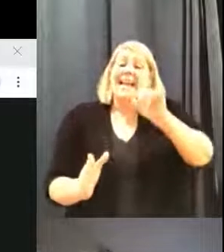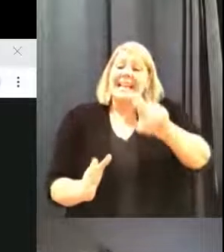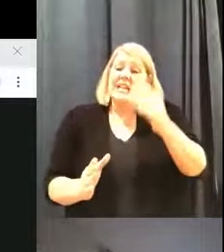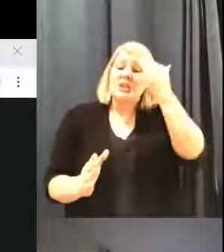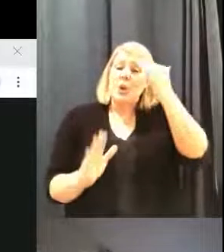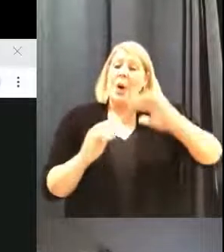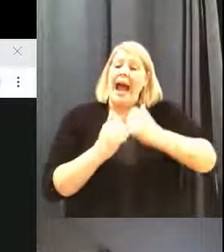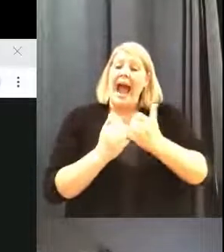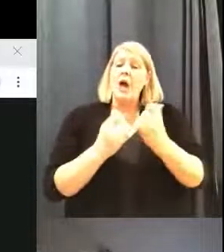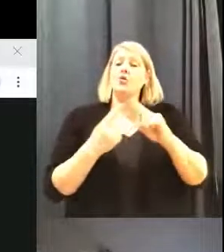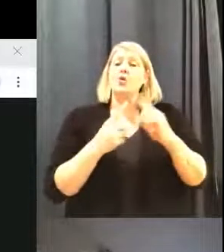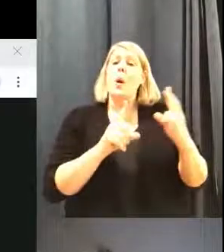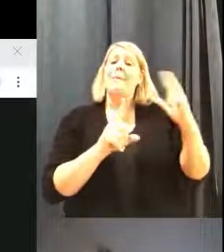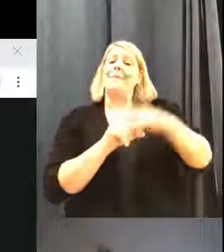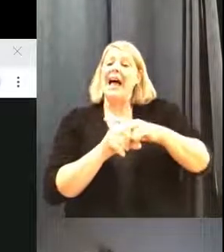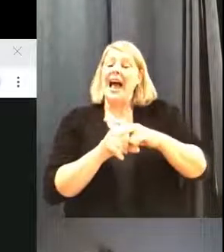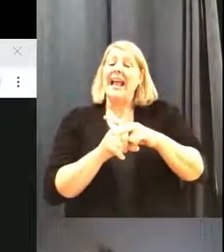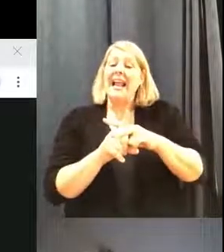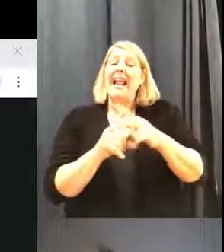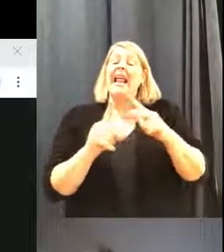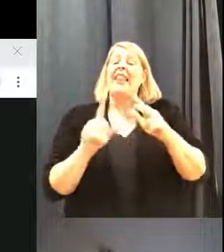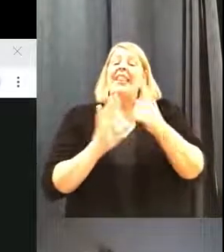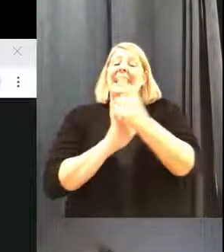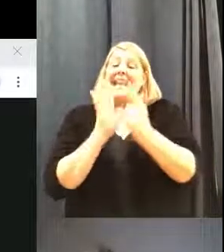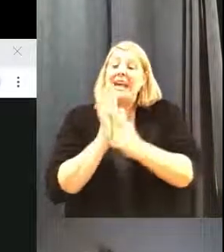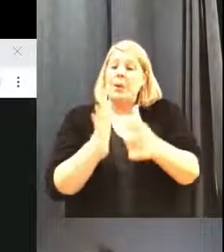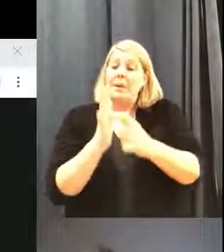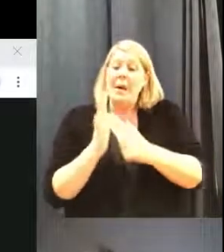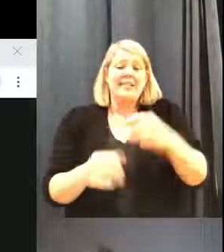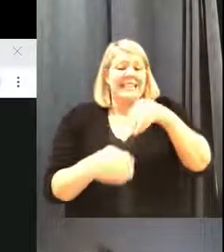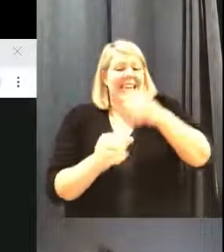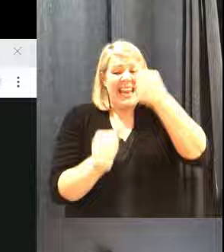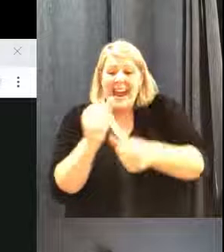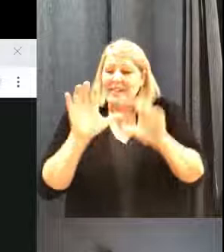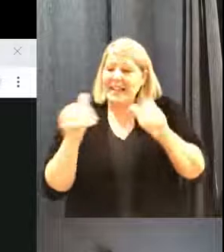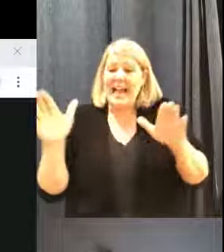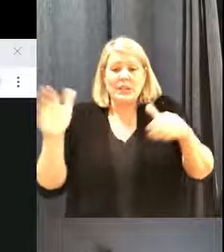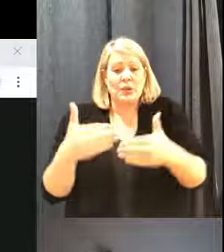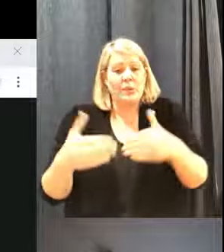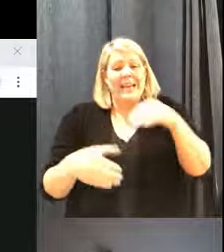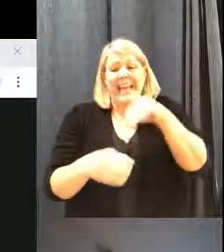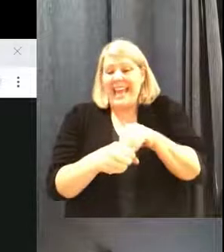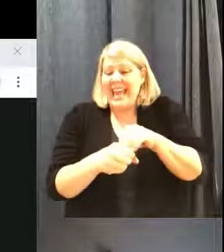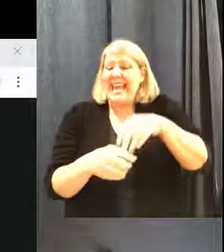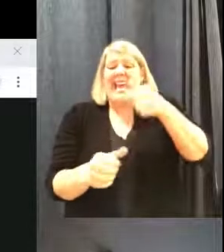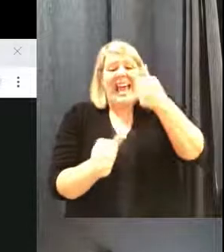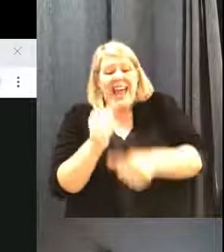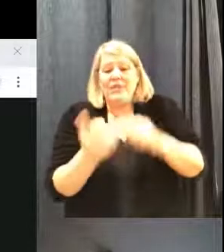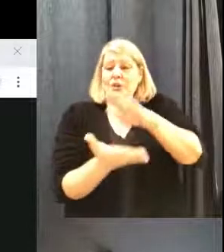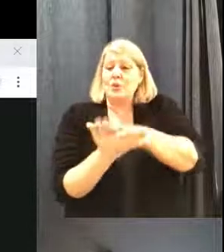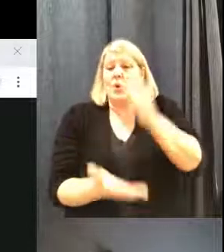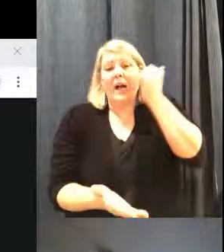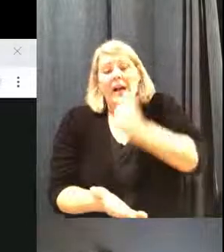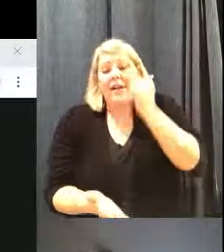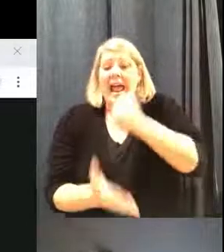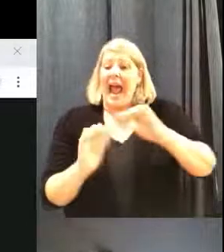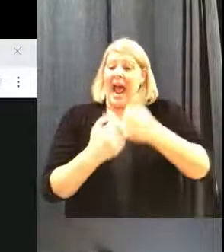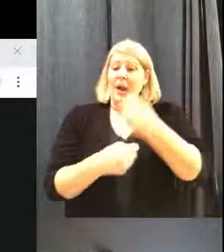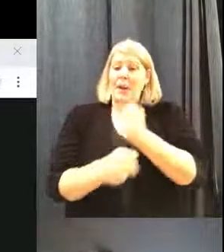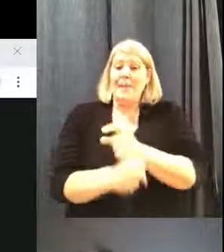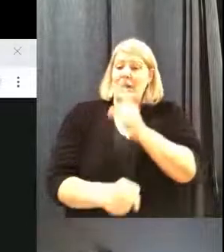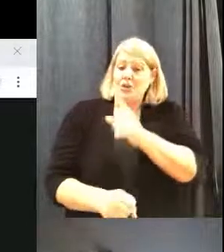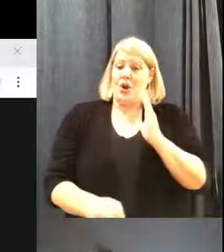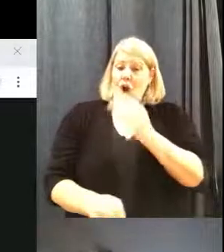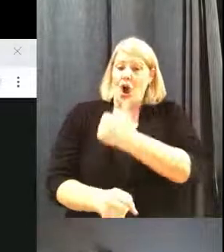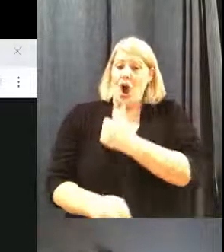every classroom, every issue, every program, every day. But how do you ensure that your staff knows how to act with fidelity